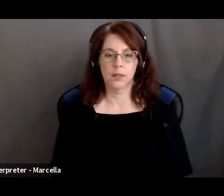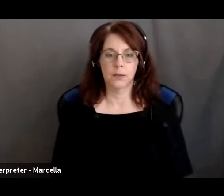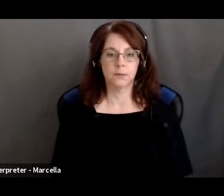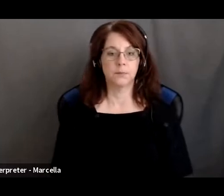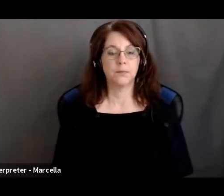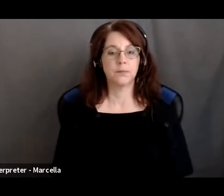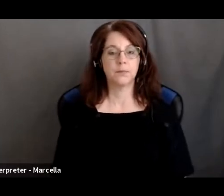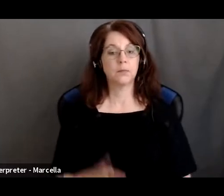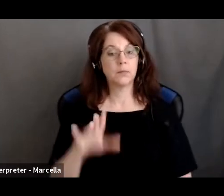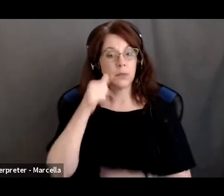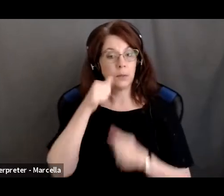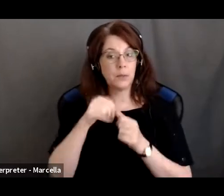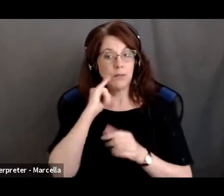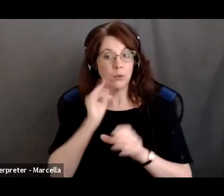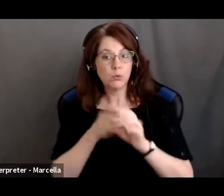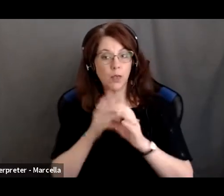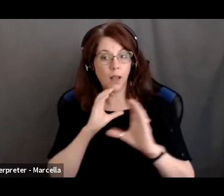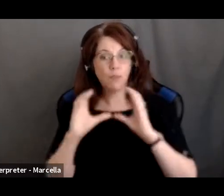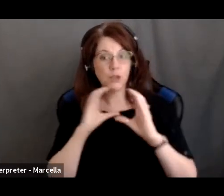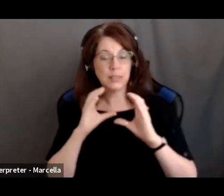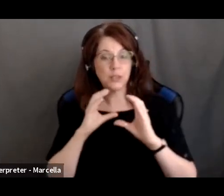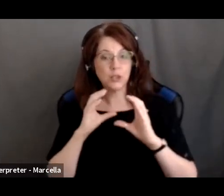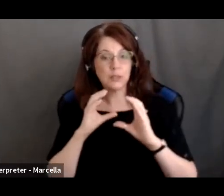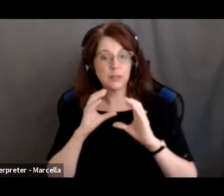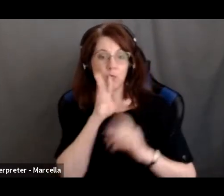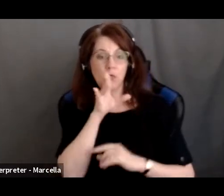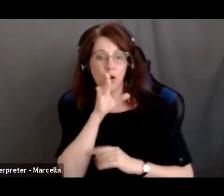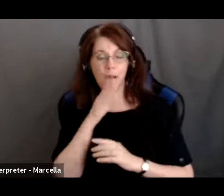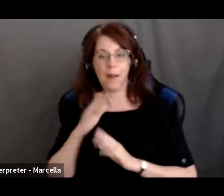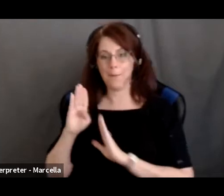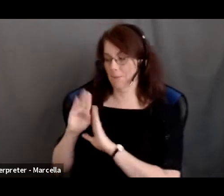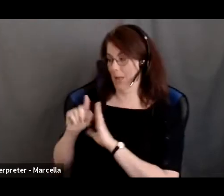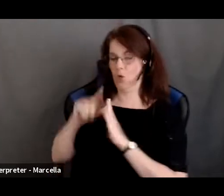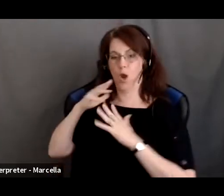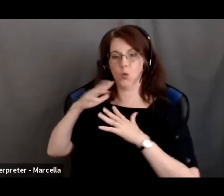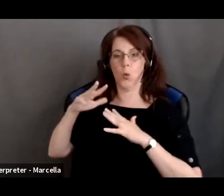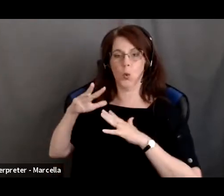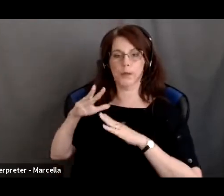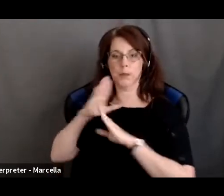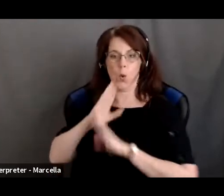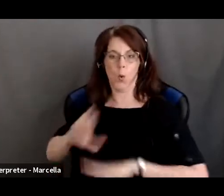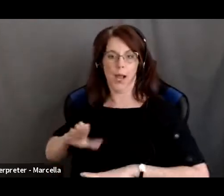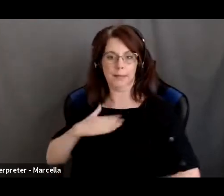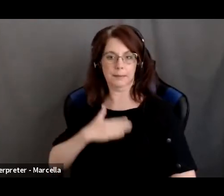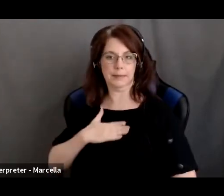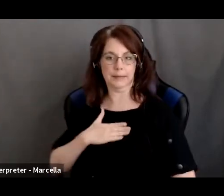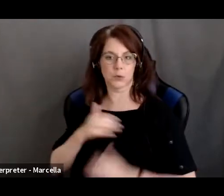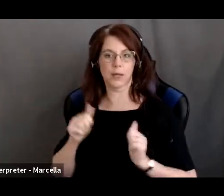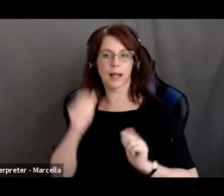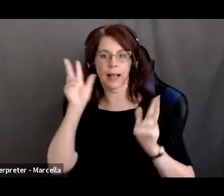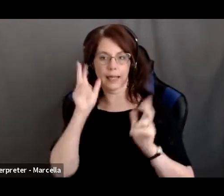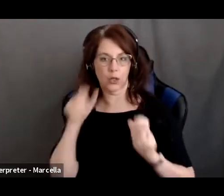Remember, if you join into the conversation, please keep all background noise down as much as possible to allow us to hear